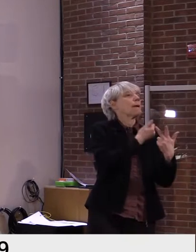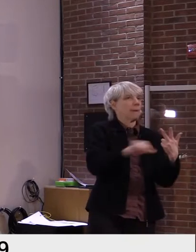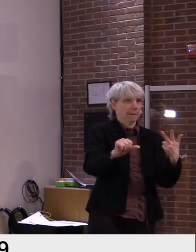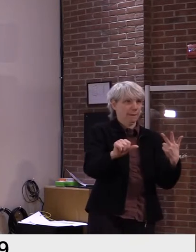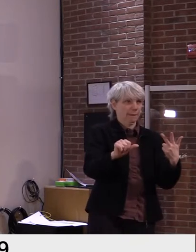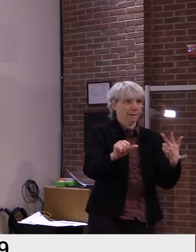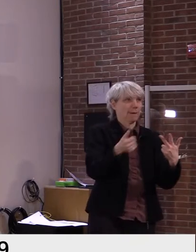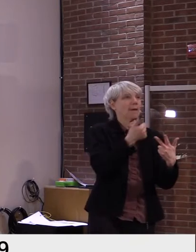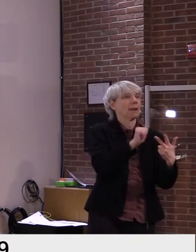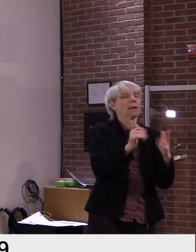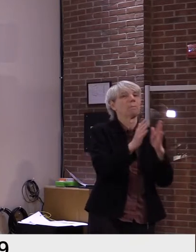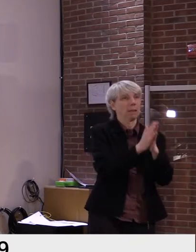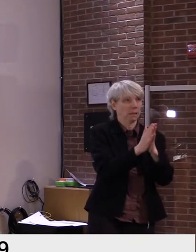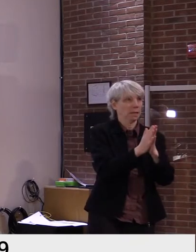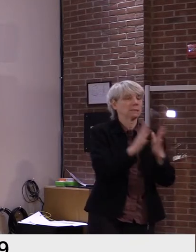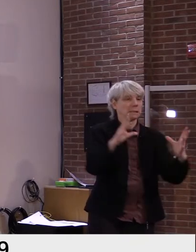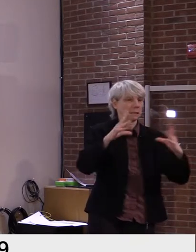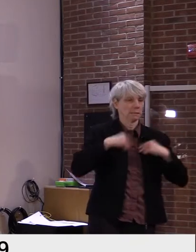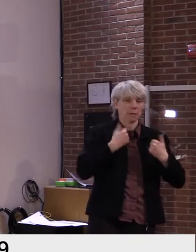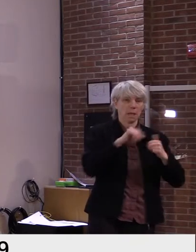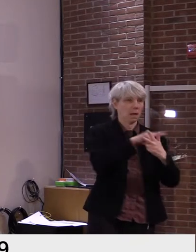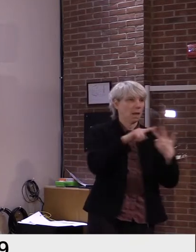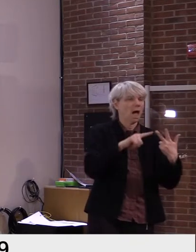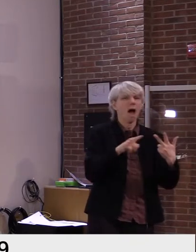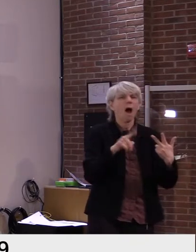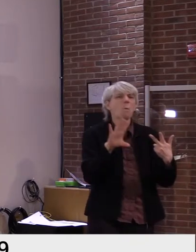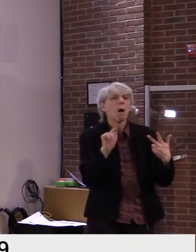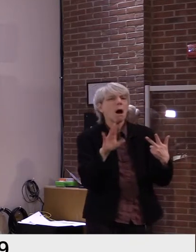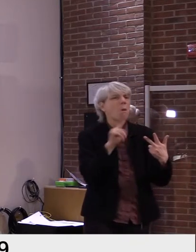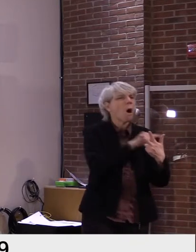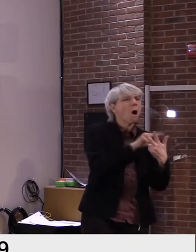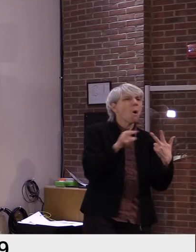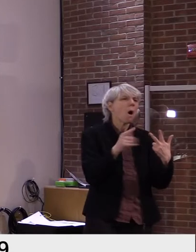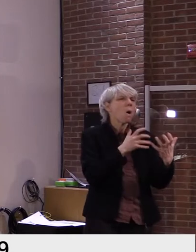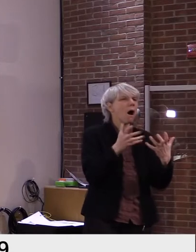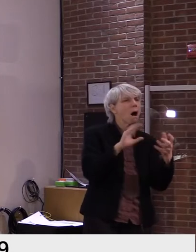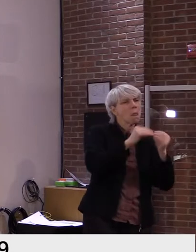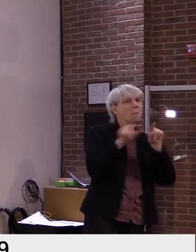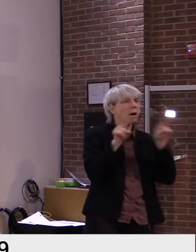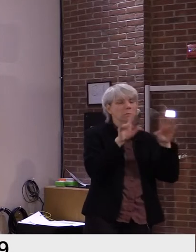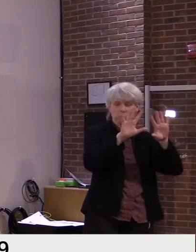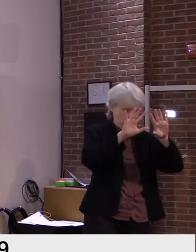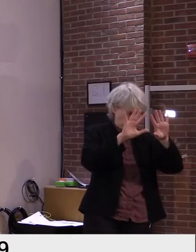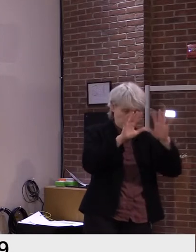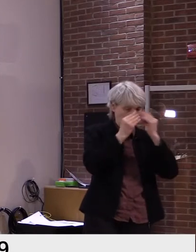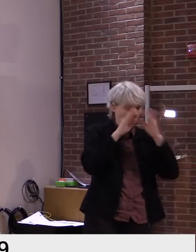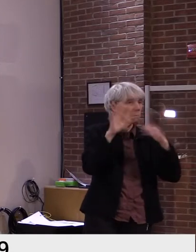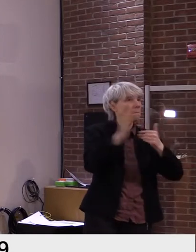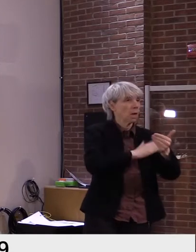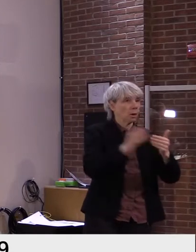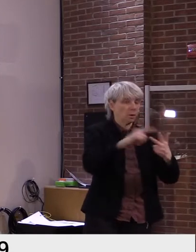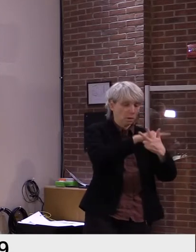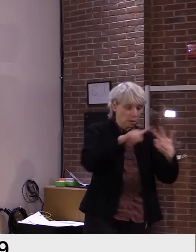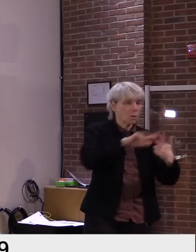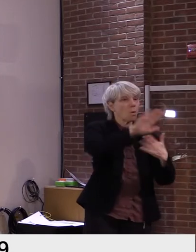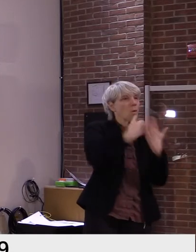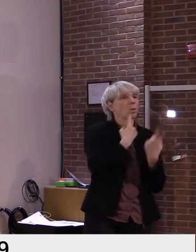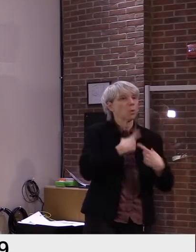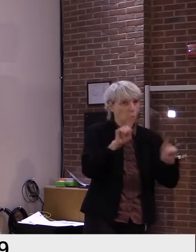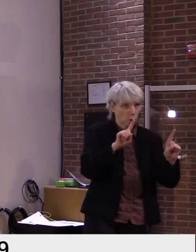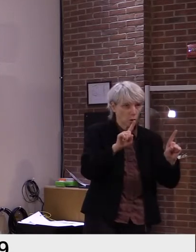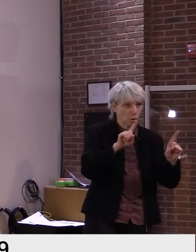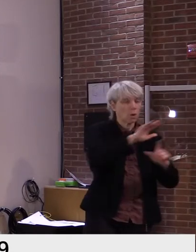whichever vaccine is available to you and not get caught up in a numbers comparison game. These are all effective and